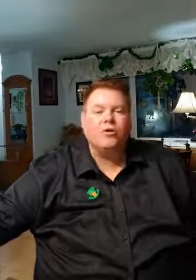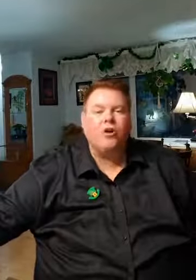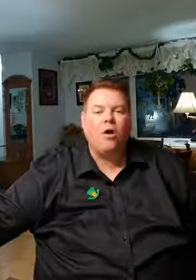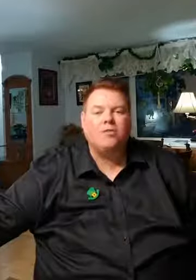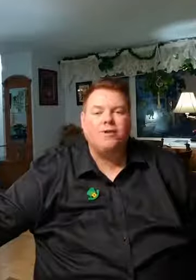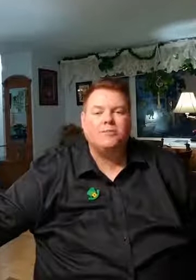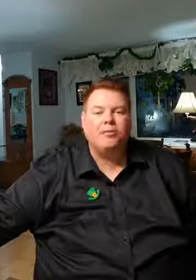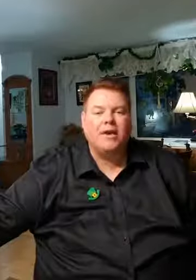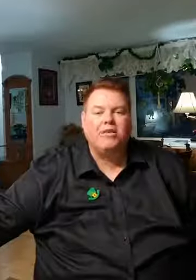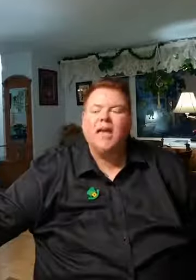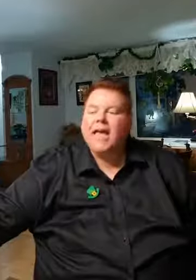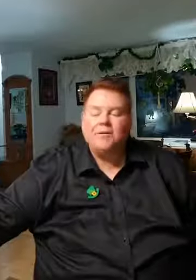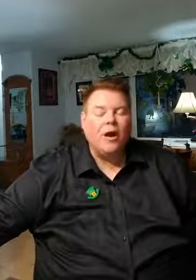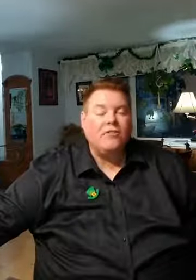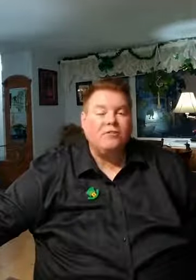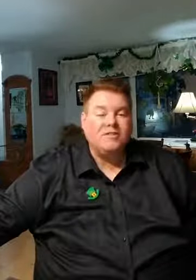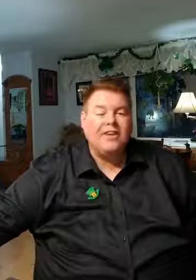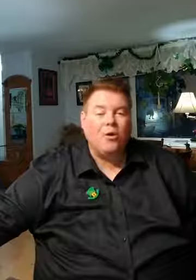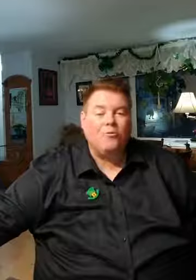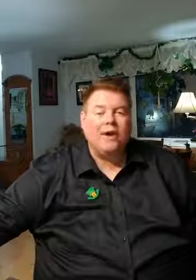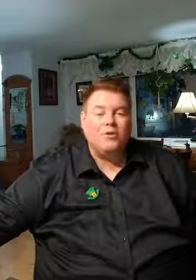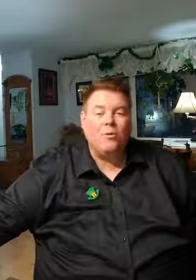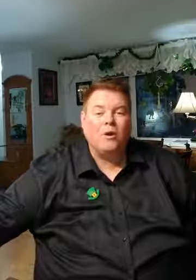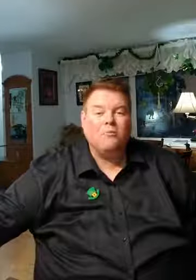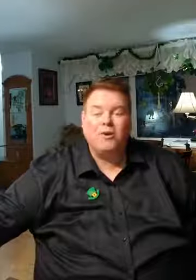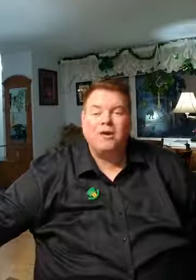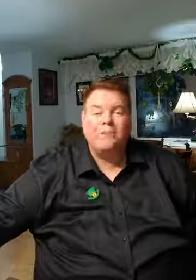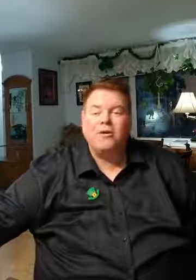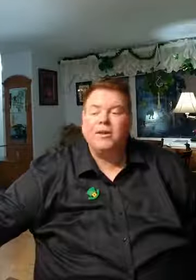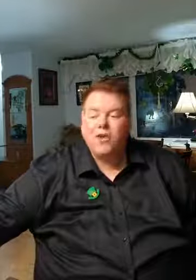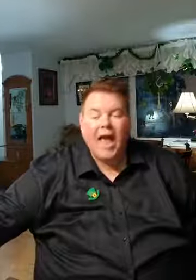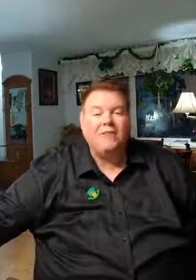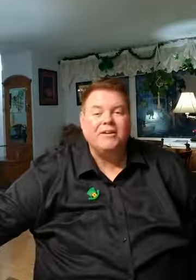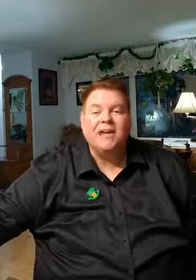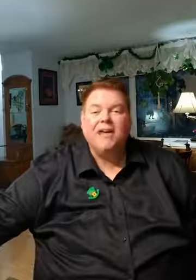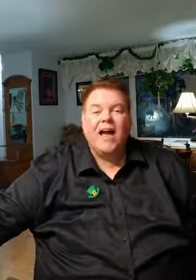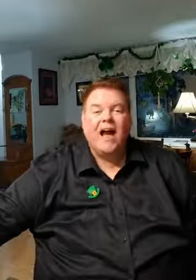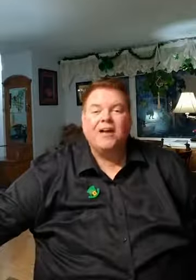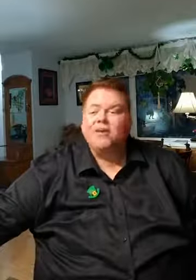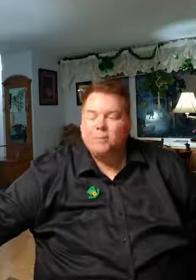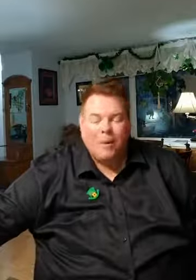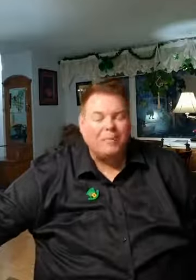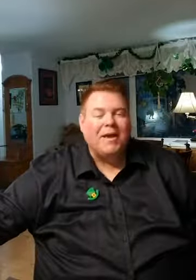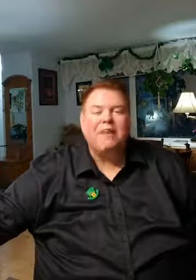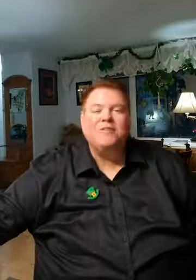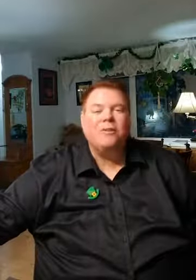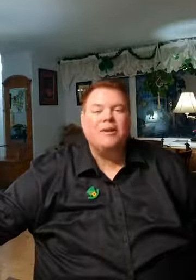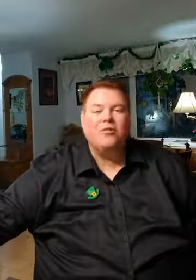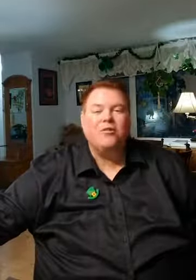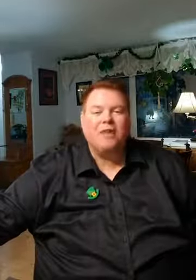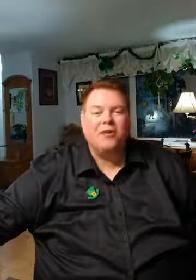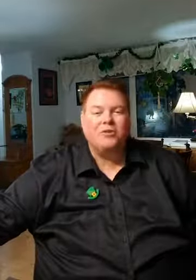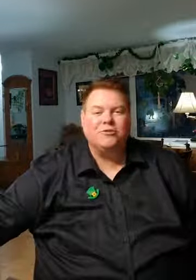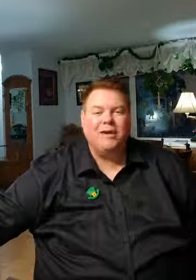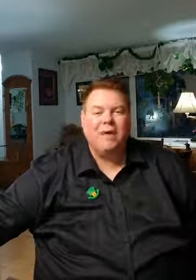on the Facebook page. If you've seen it already, you know what I'm talking about. And if you haven't, it might be a lovely way to close out your St. Patty's